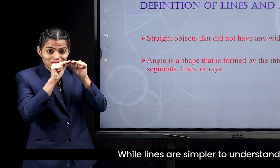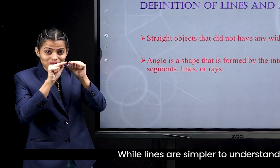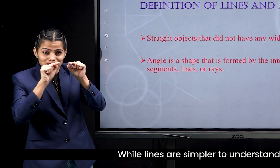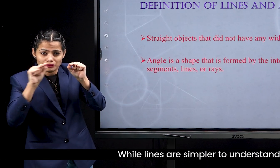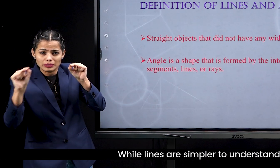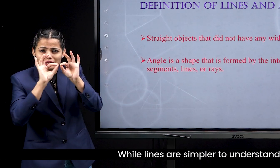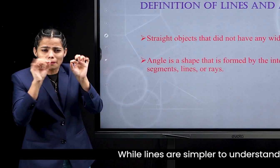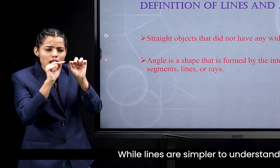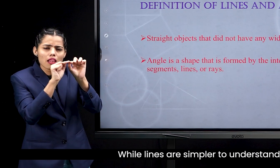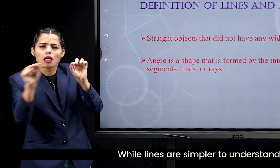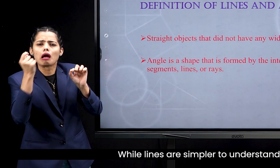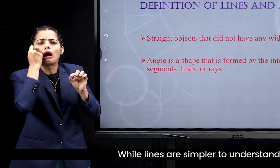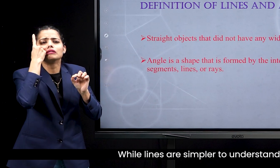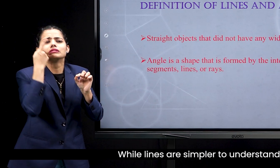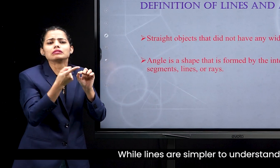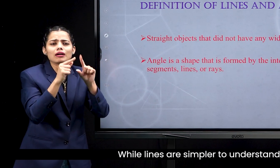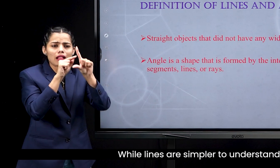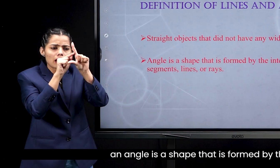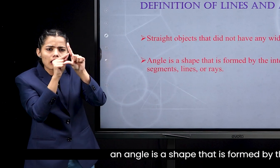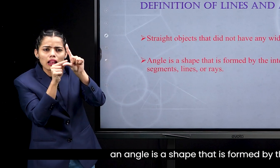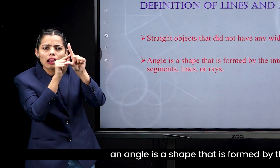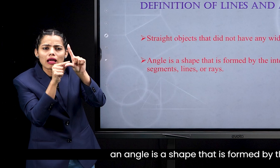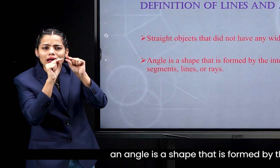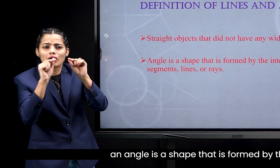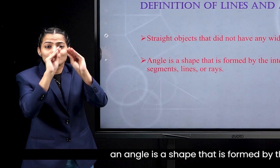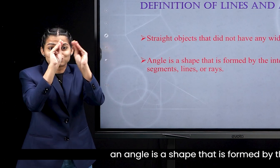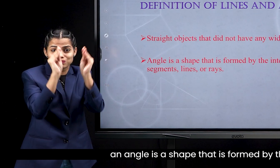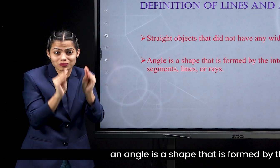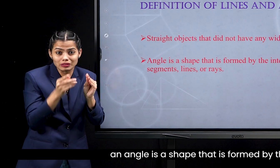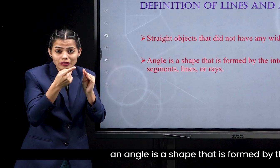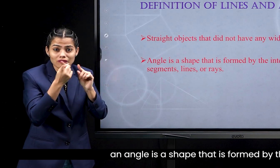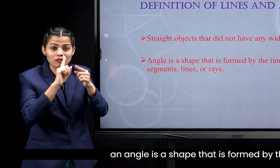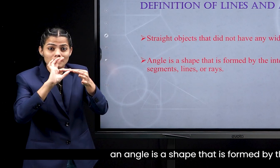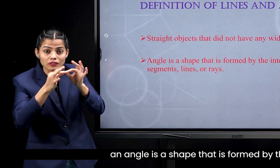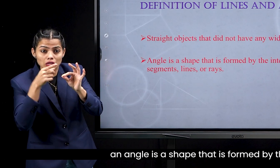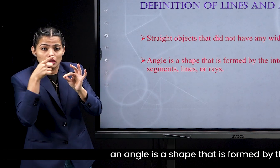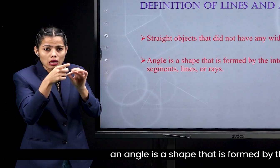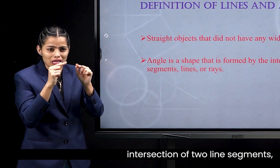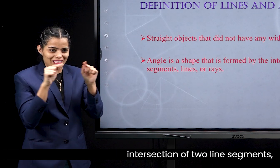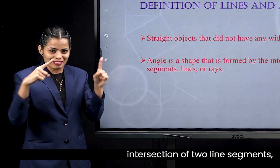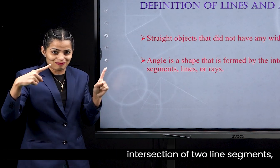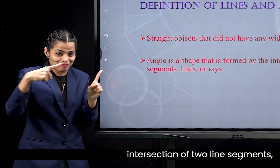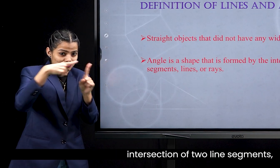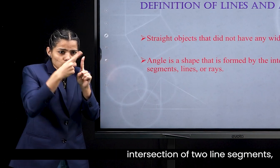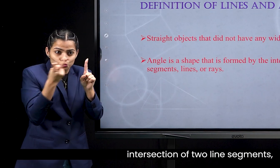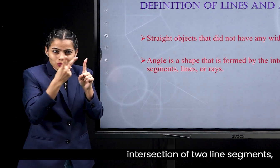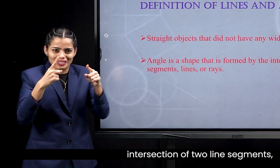While lines are simpler to understand, an angle is a shape that is formed by the intersection of two